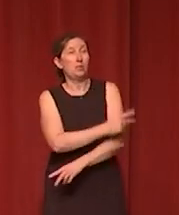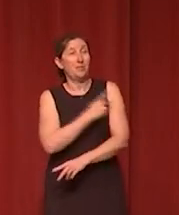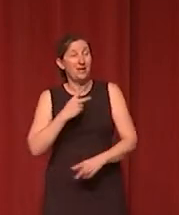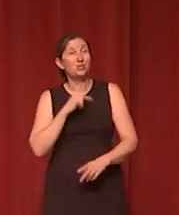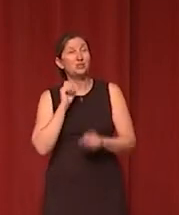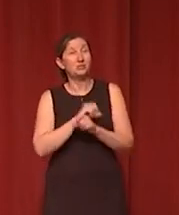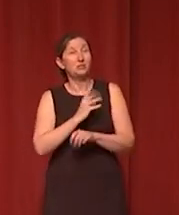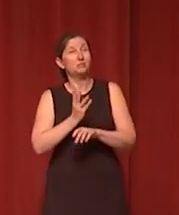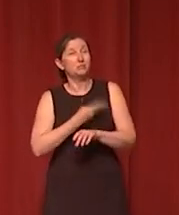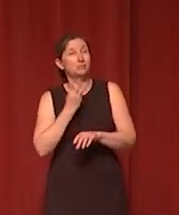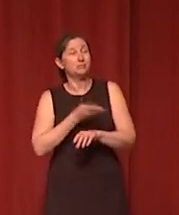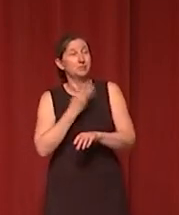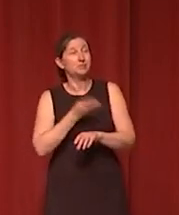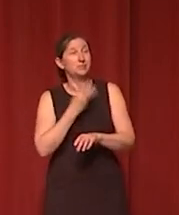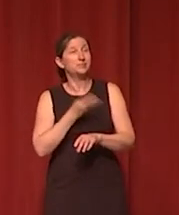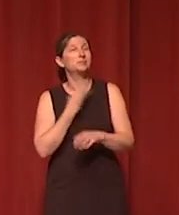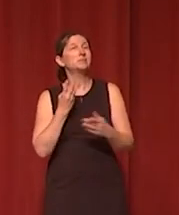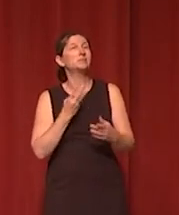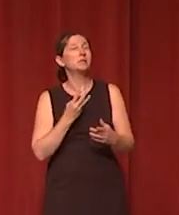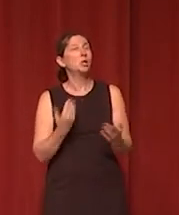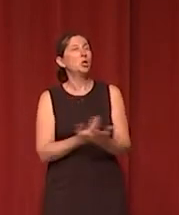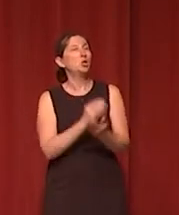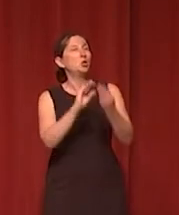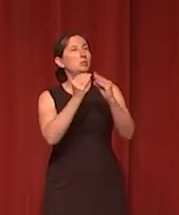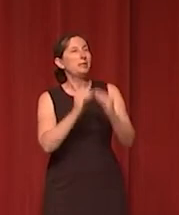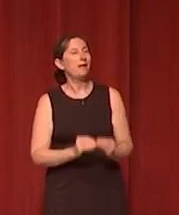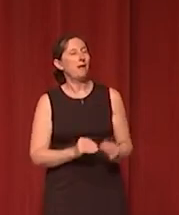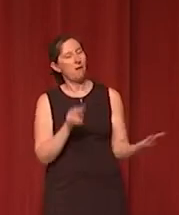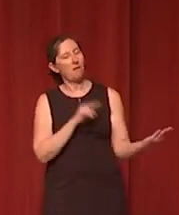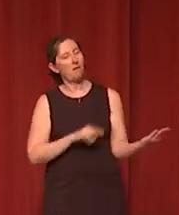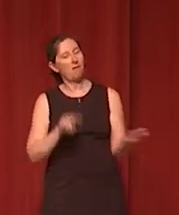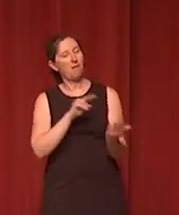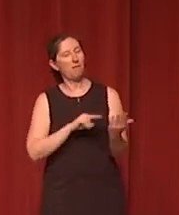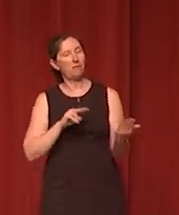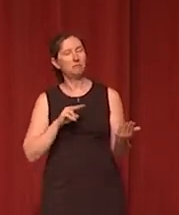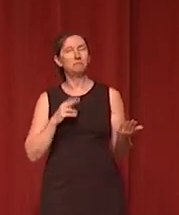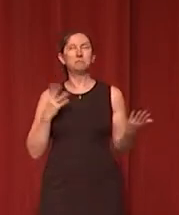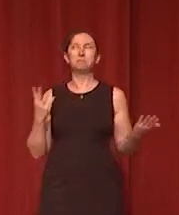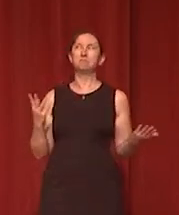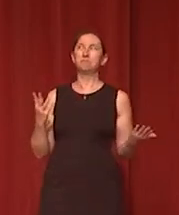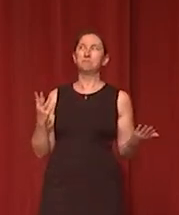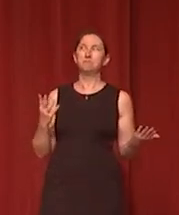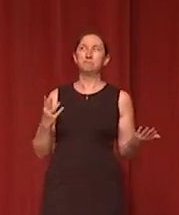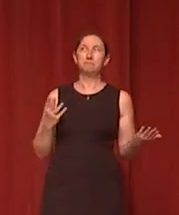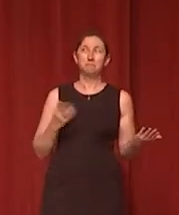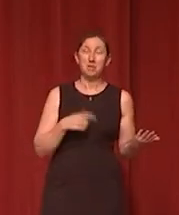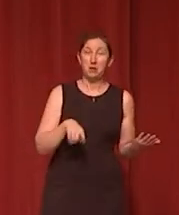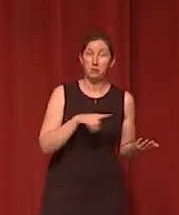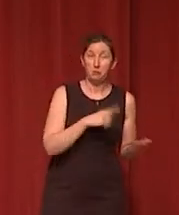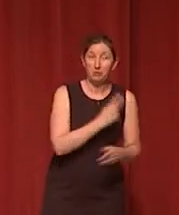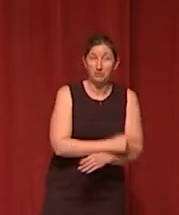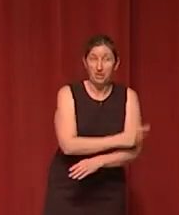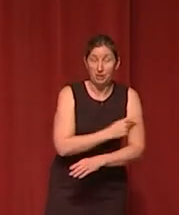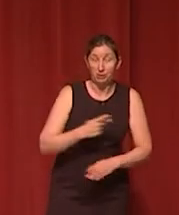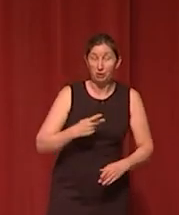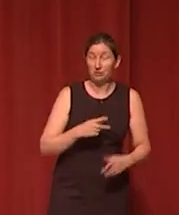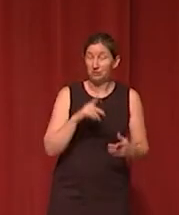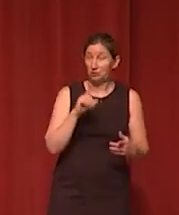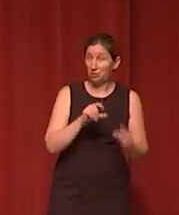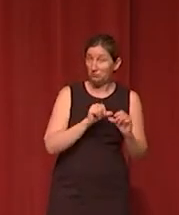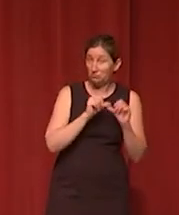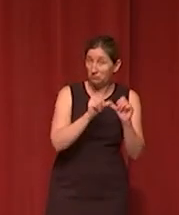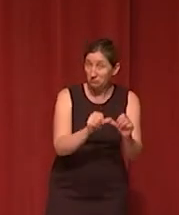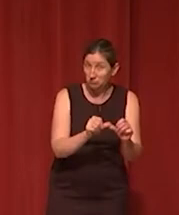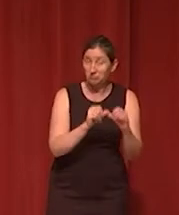markers. We'll probably likely see data and information that comes out about, you know, what is occurring in those patients that received that treatment, and whether